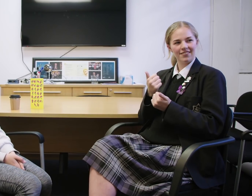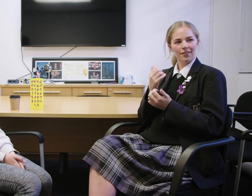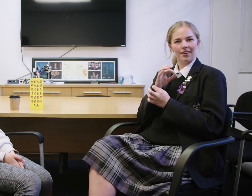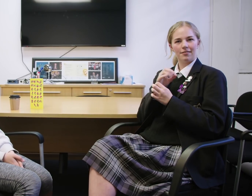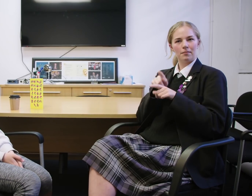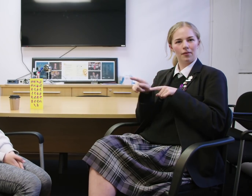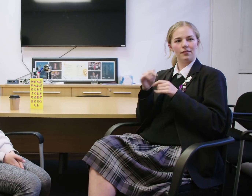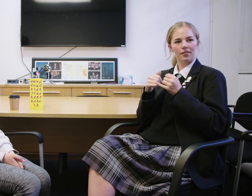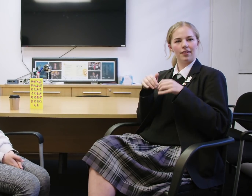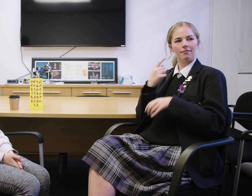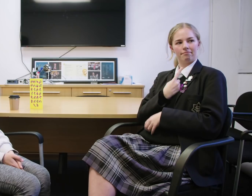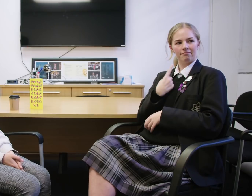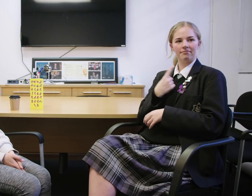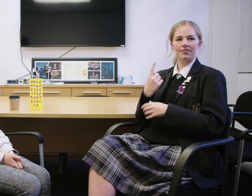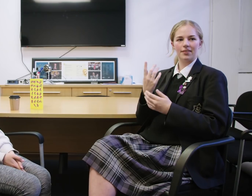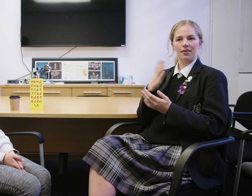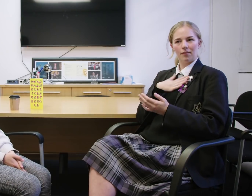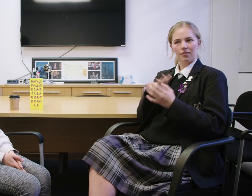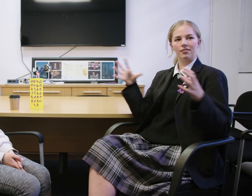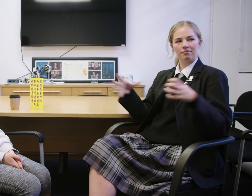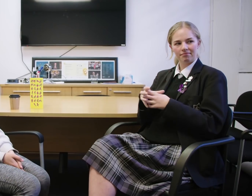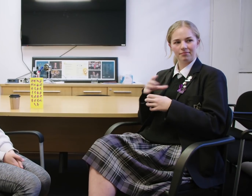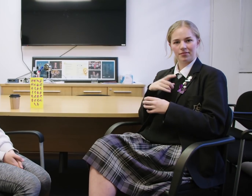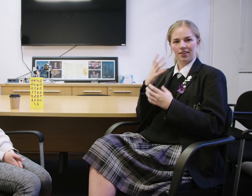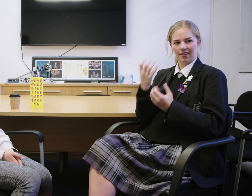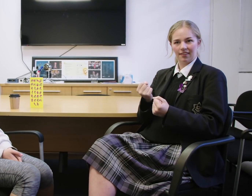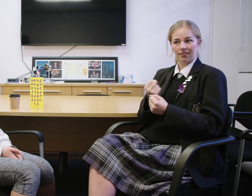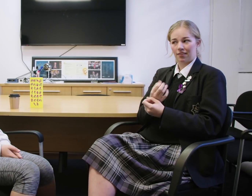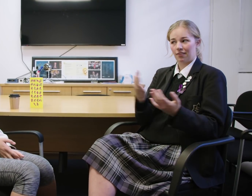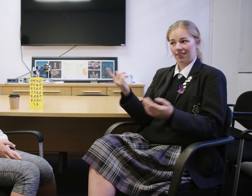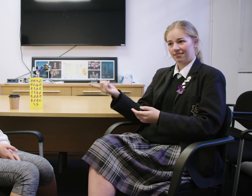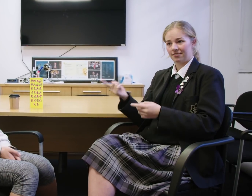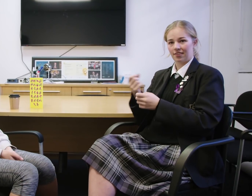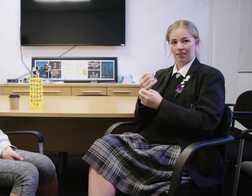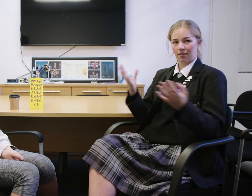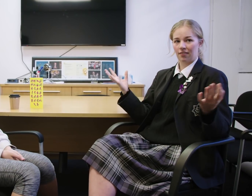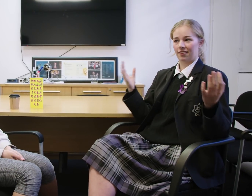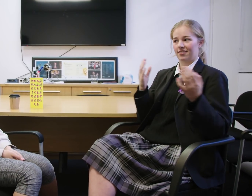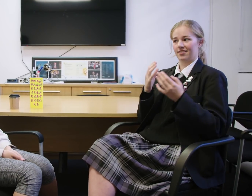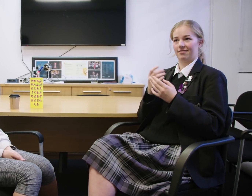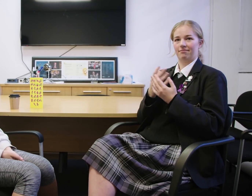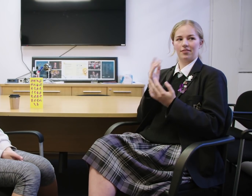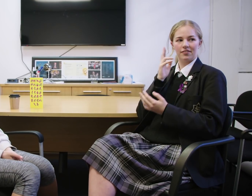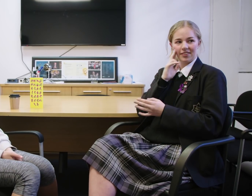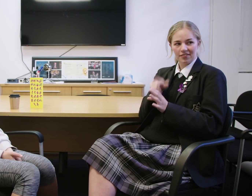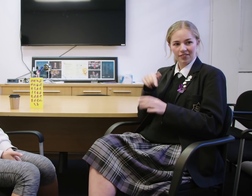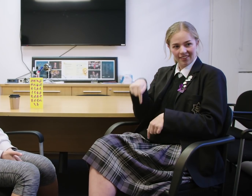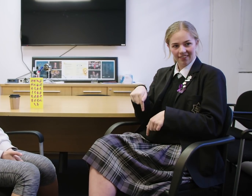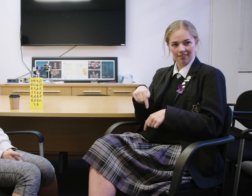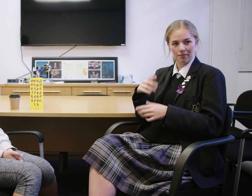feeling quite lonely and isolated. I think there are a lot of people like Lucy out there. You know, a lot of deaf youth who would really like to get